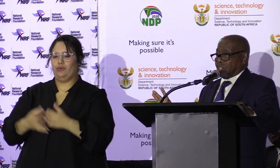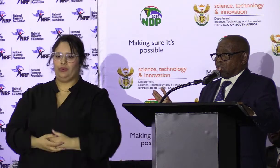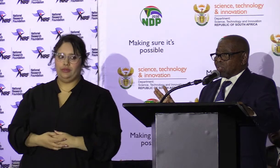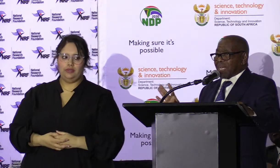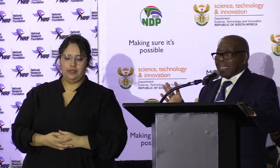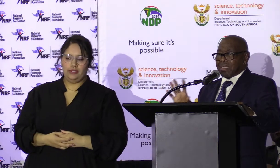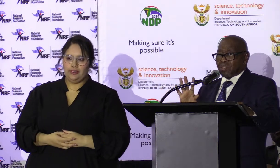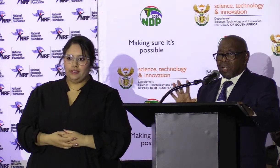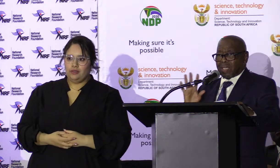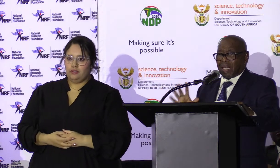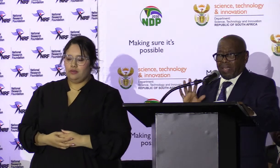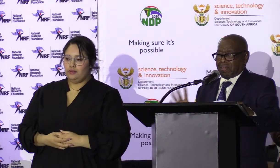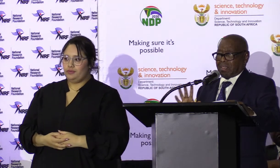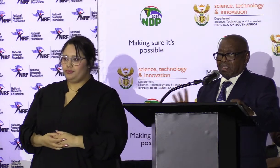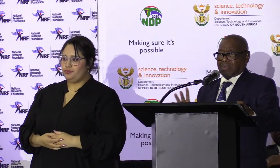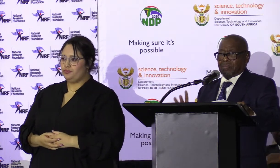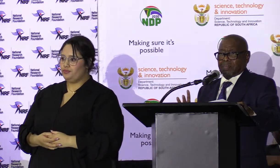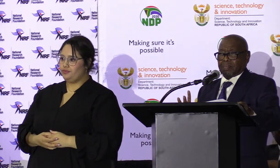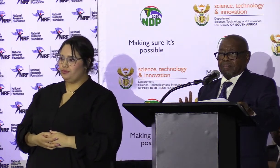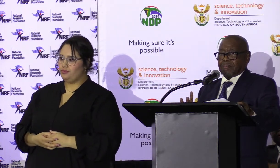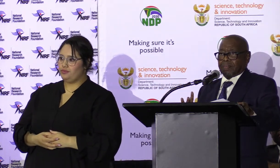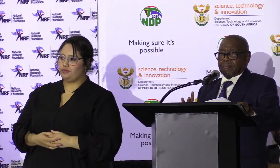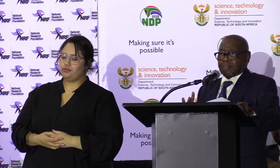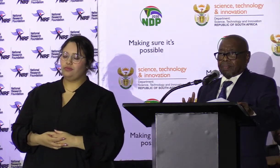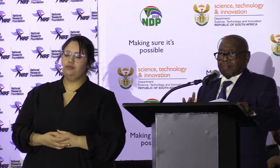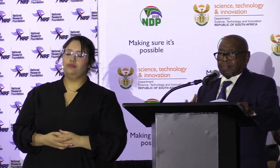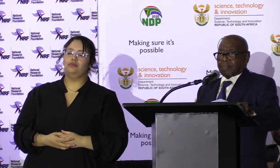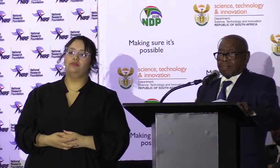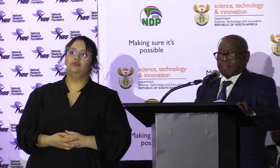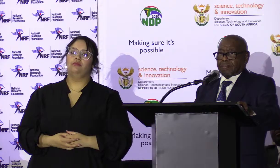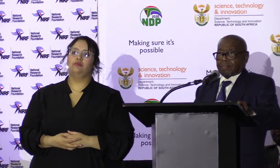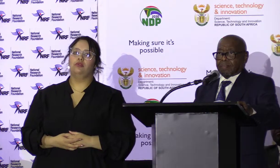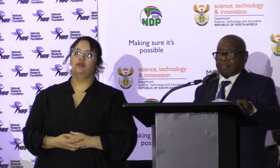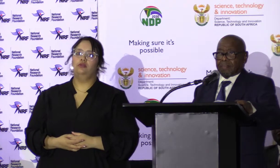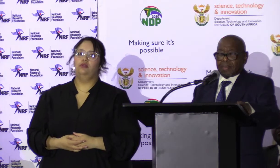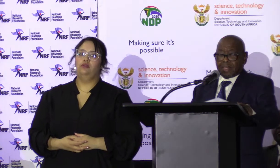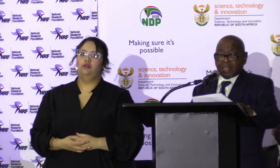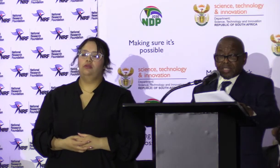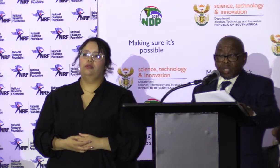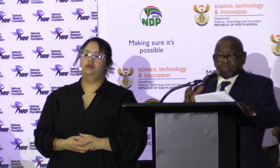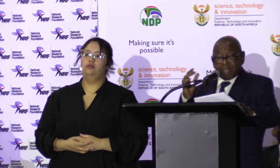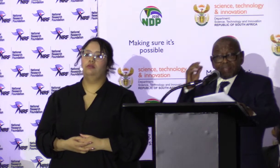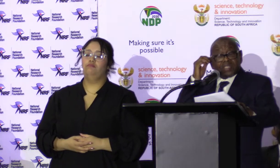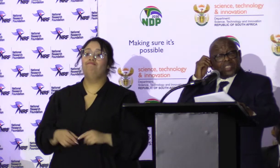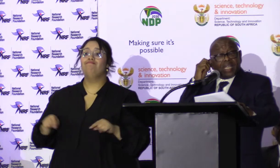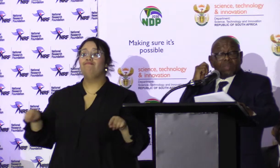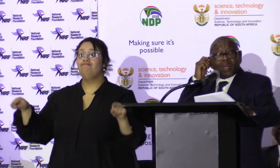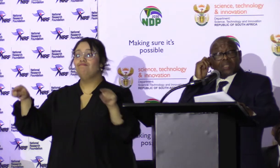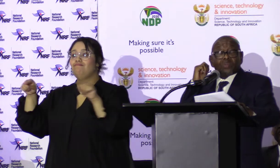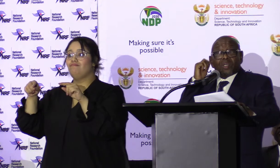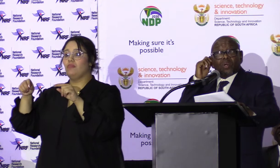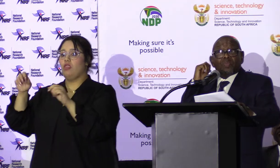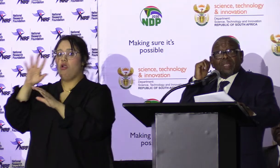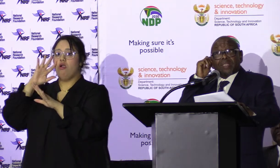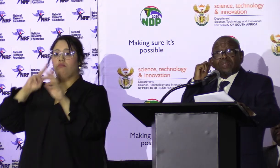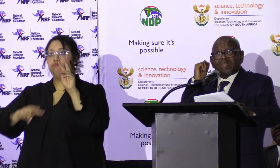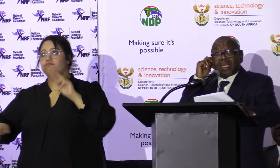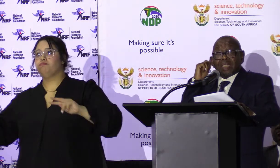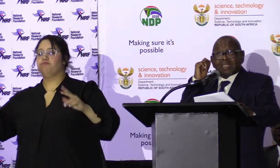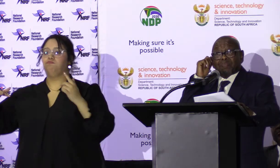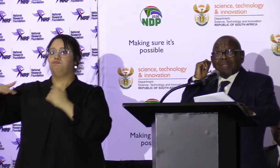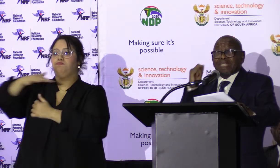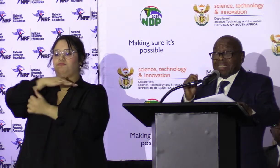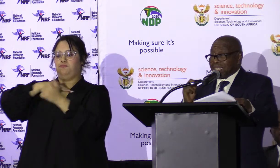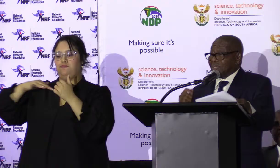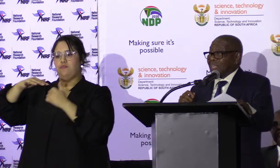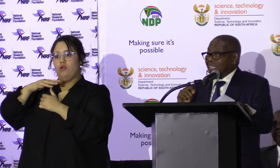You're really doing great. This observatory and what we're opening